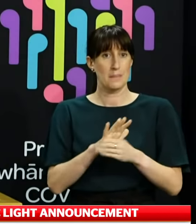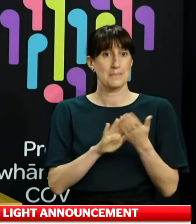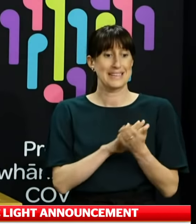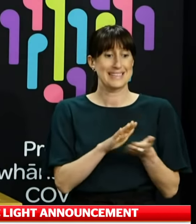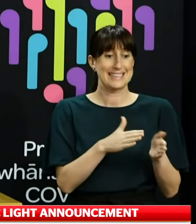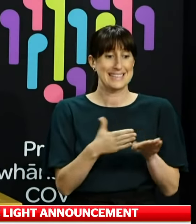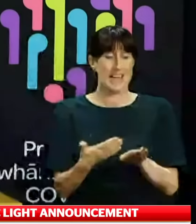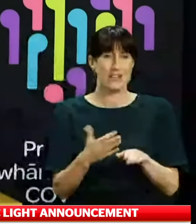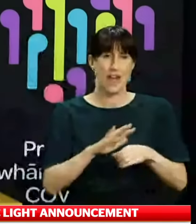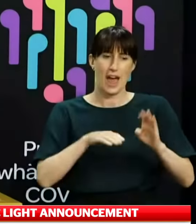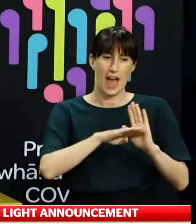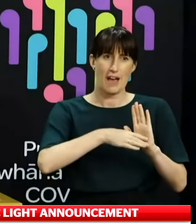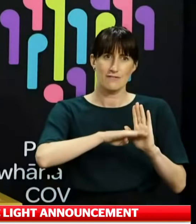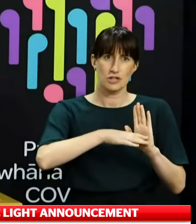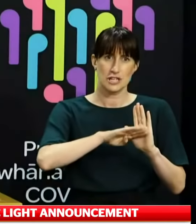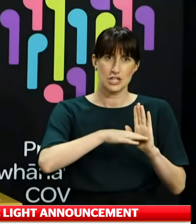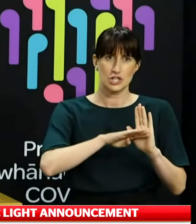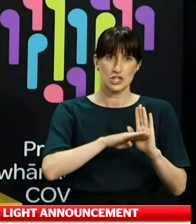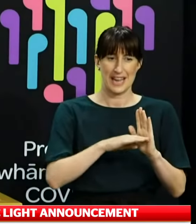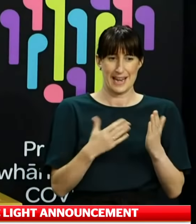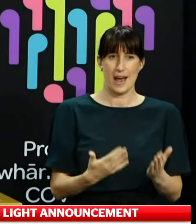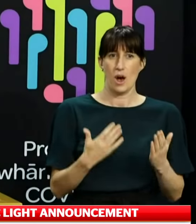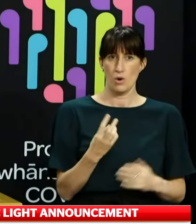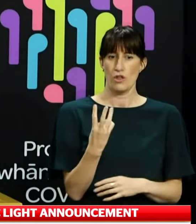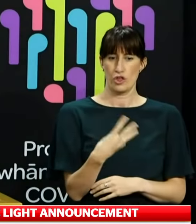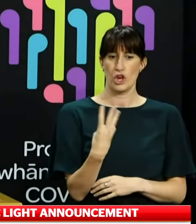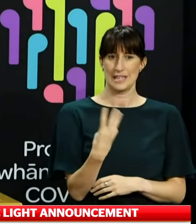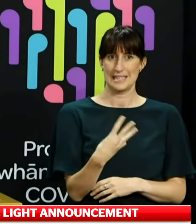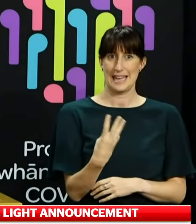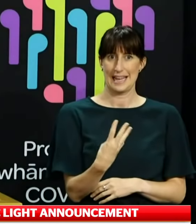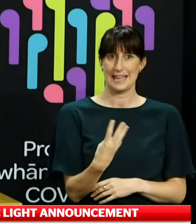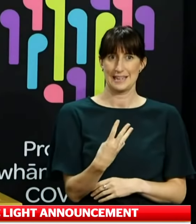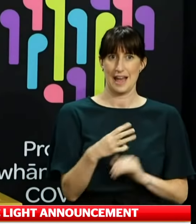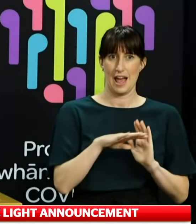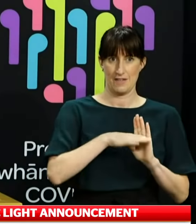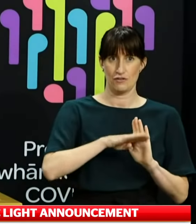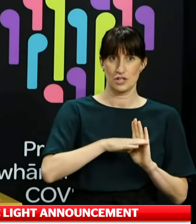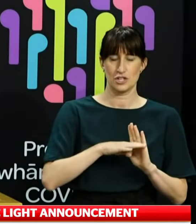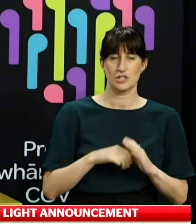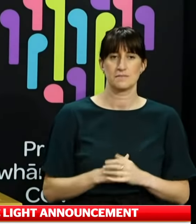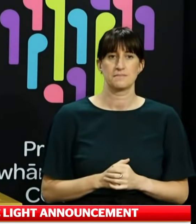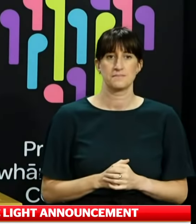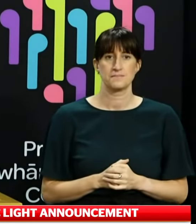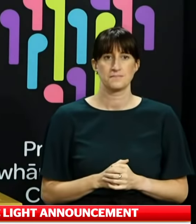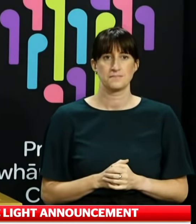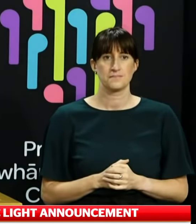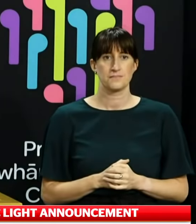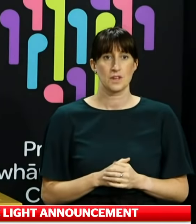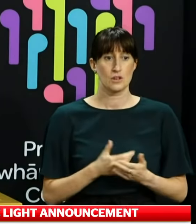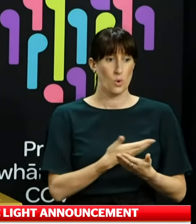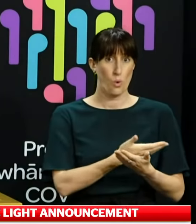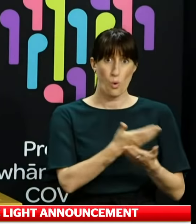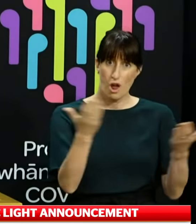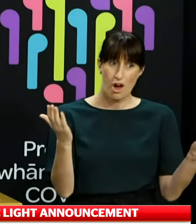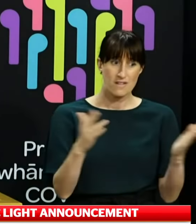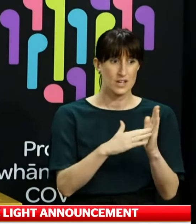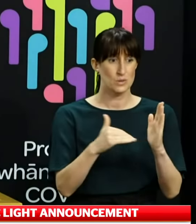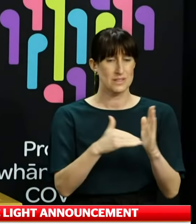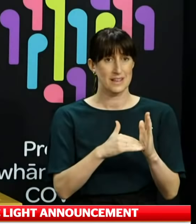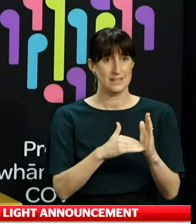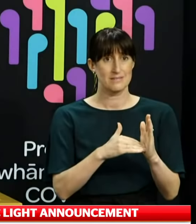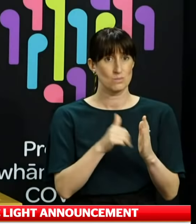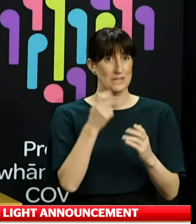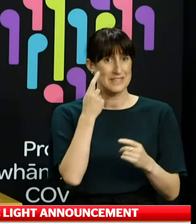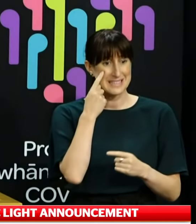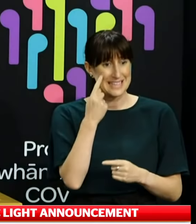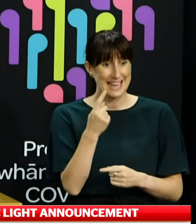average of 20 a week to 13 now. So, right across the country, the evidence is clear that the actions we